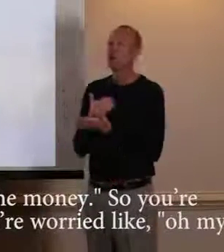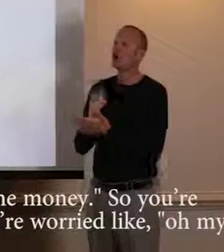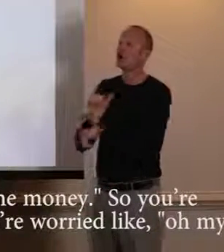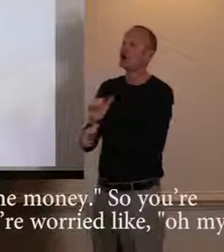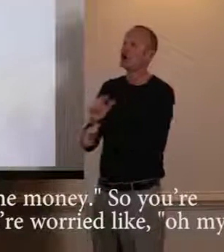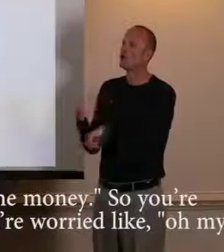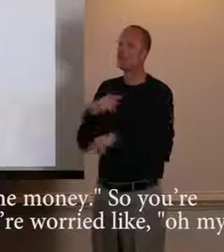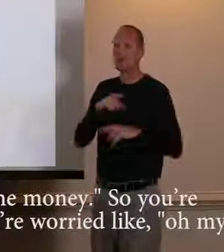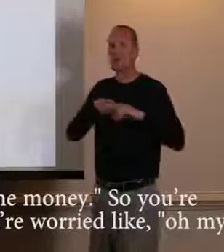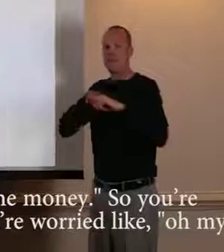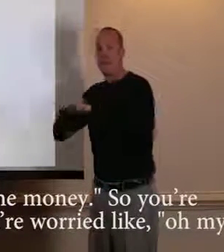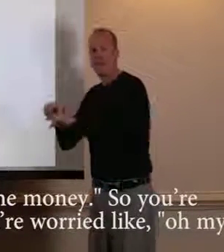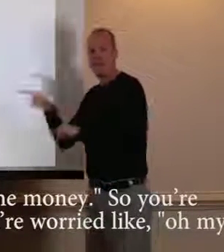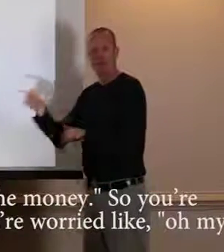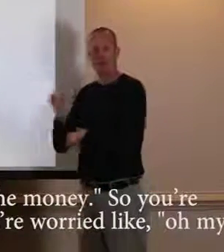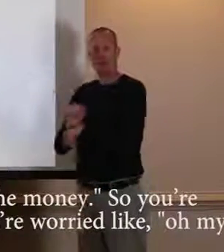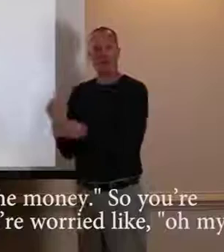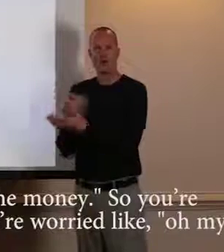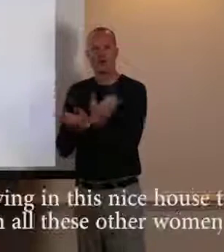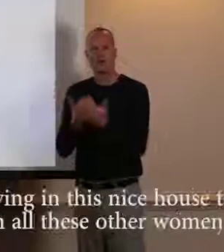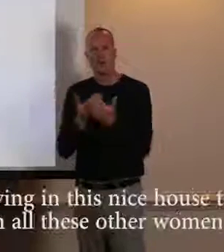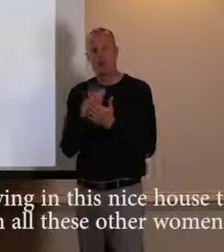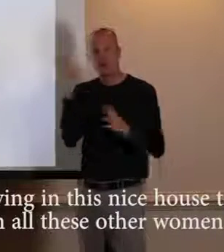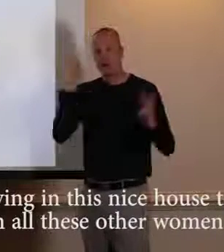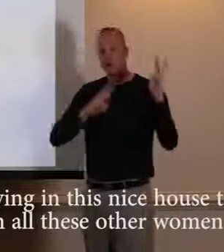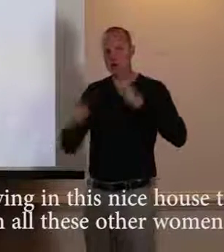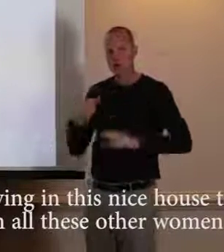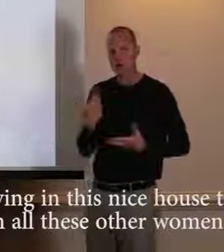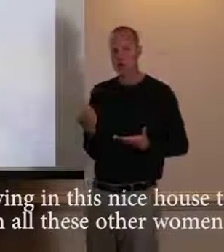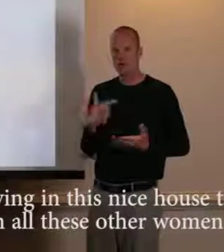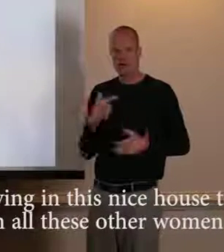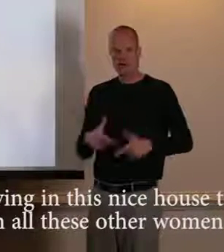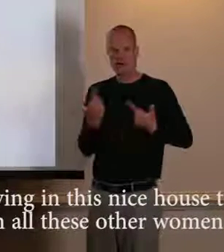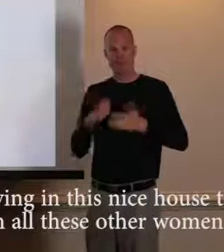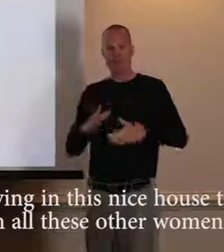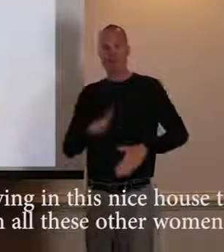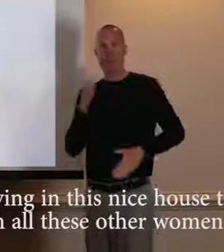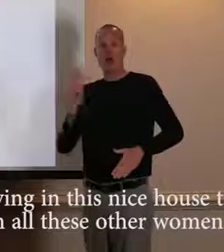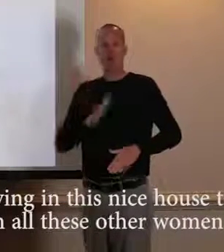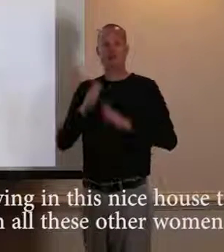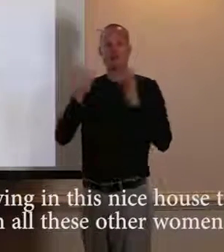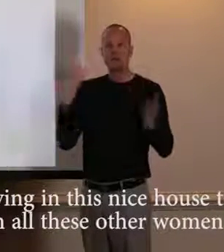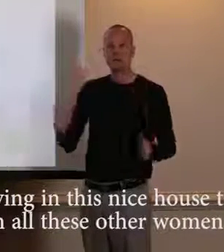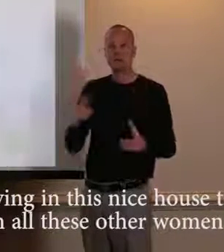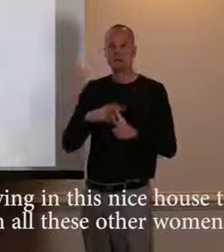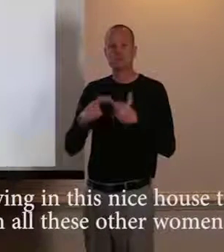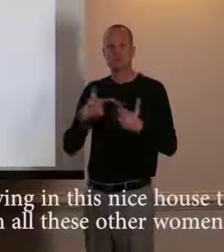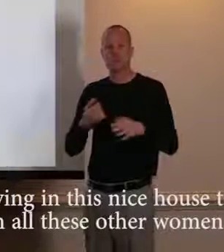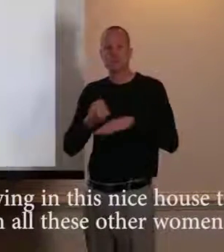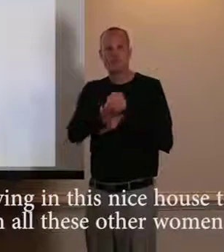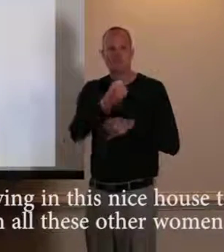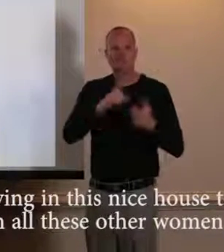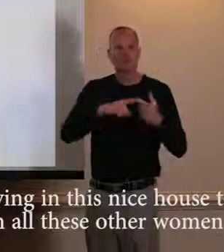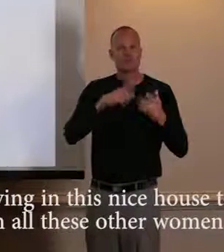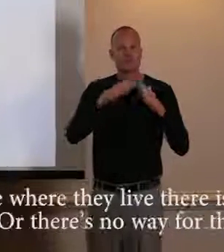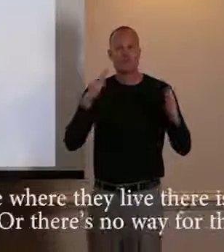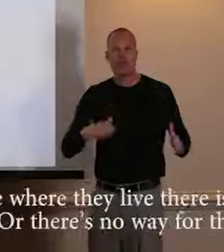them. And you're worried, like, oh my gosh, I'm going to go from living in this nice house to a shelter where I'm staying with all these other women who I don't